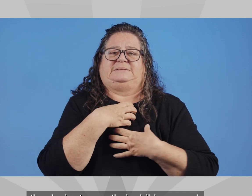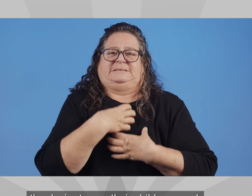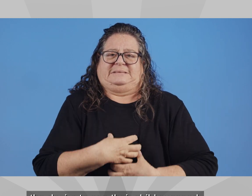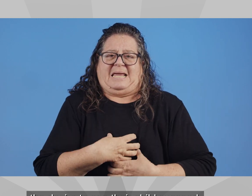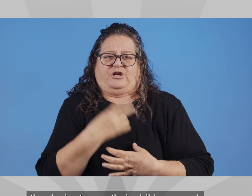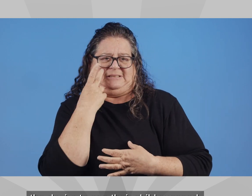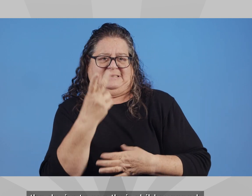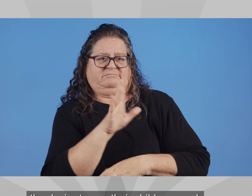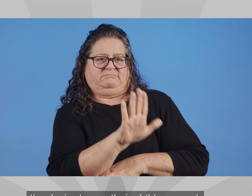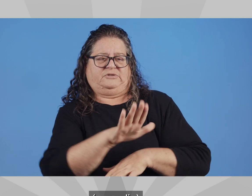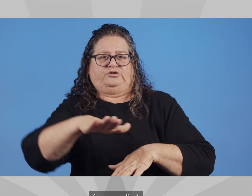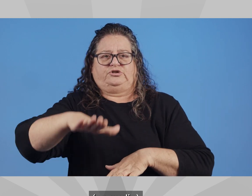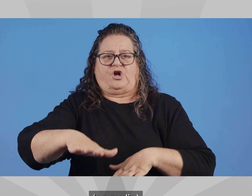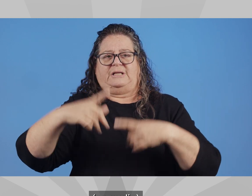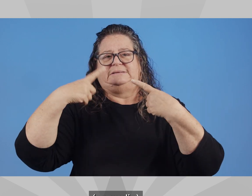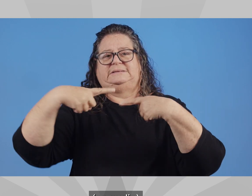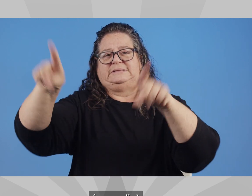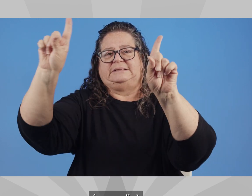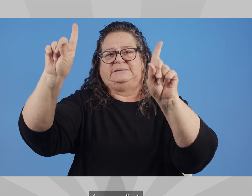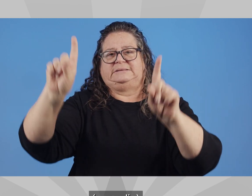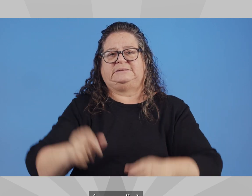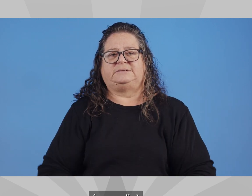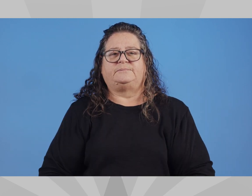their child succeed.